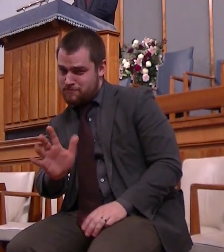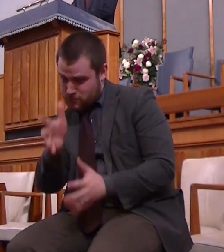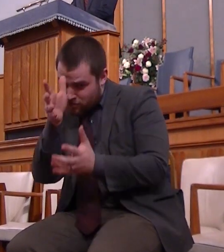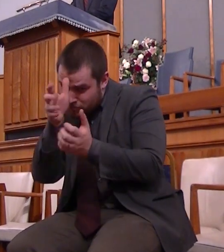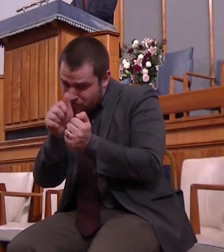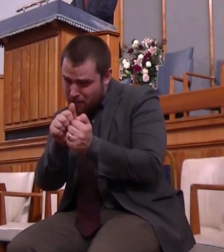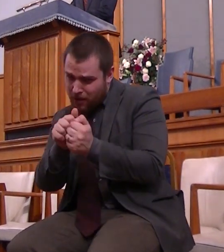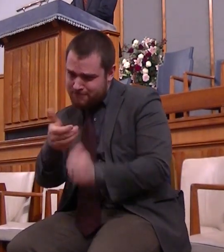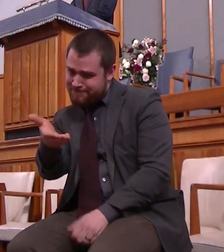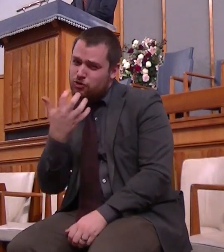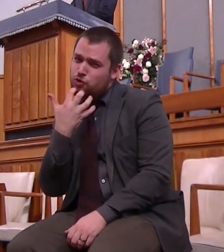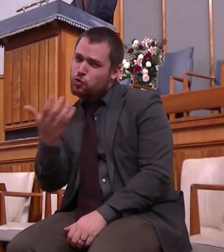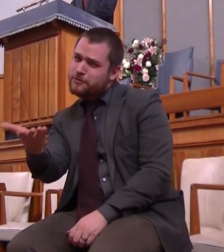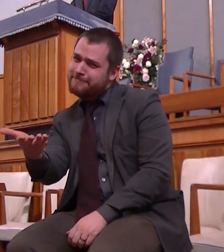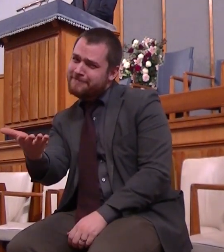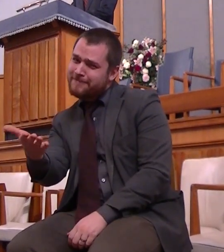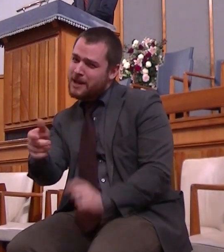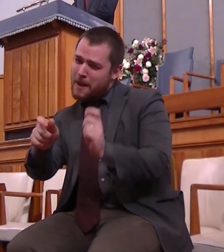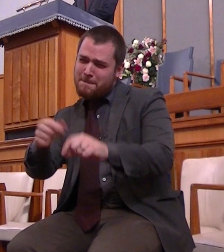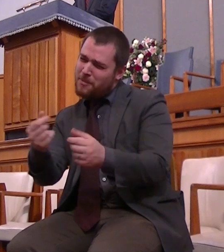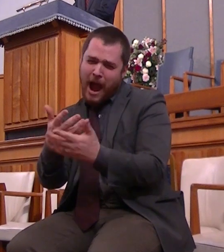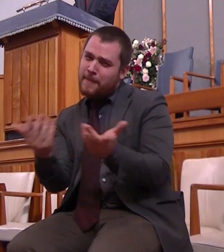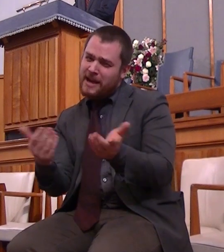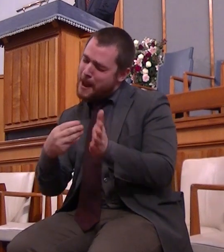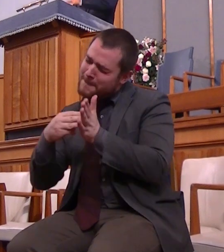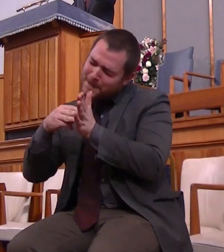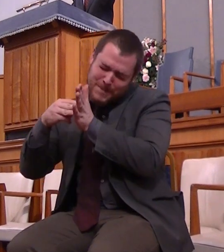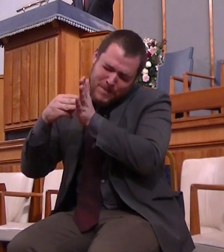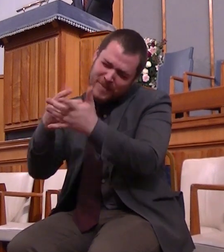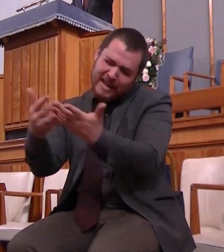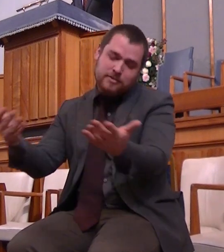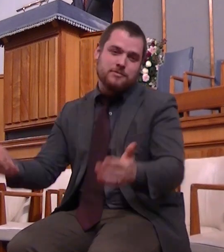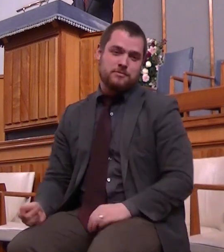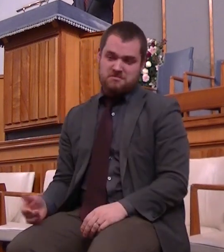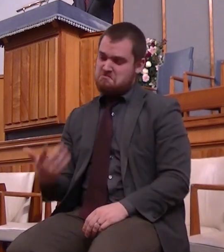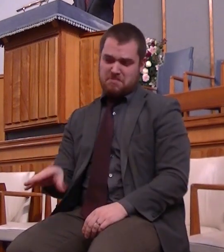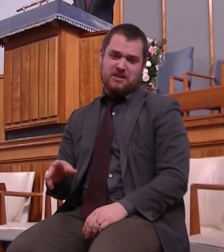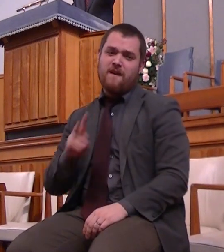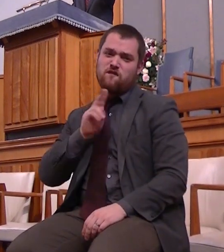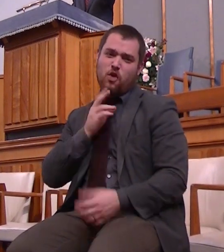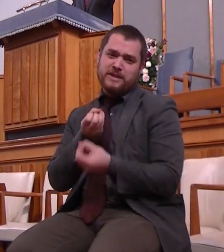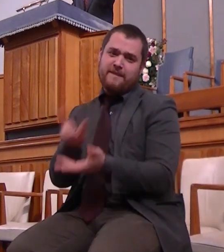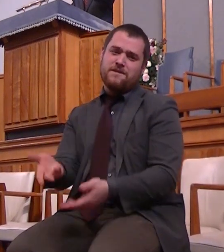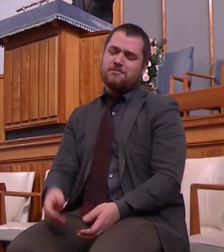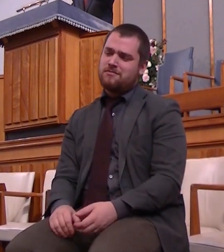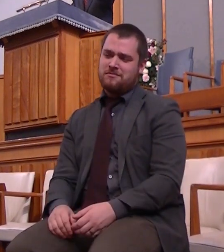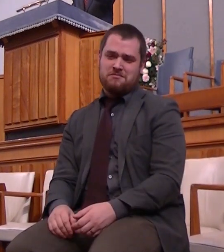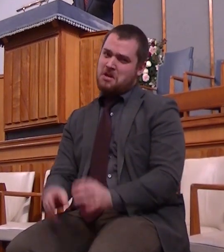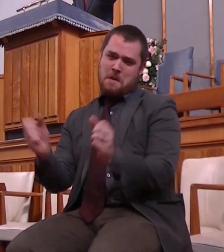of thousands, millions of people in the Jewish nation, and I did just that for you, for them, as